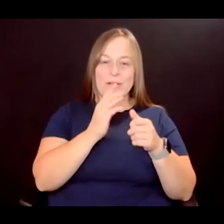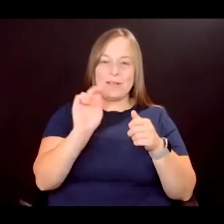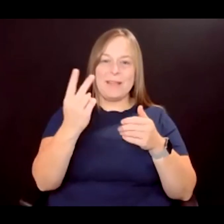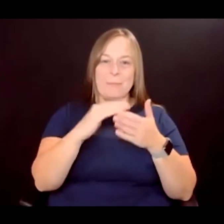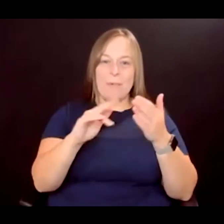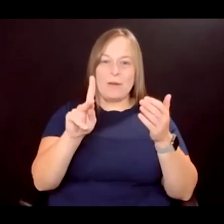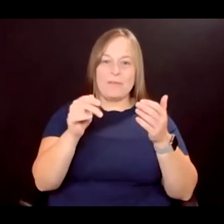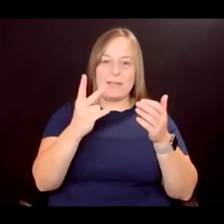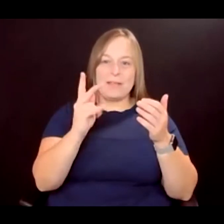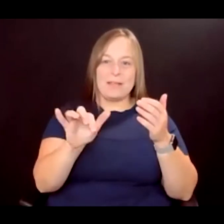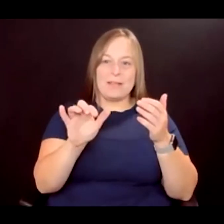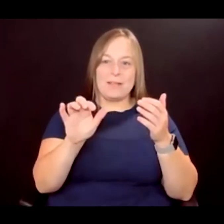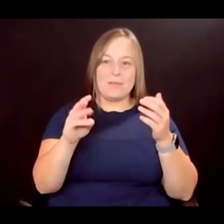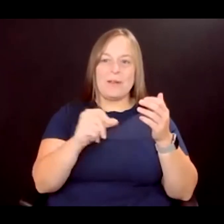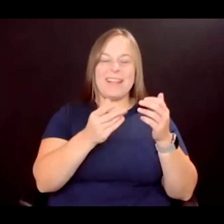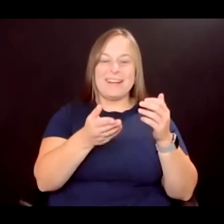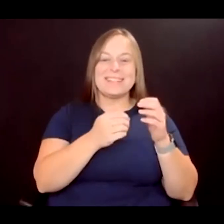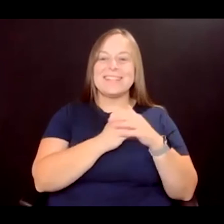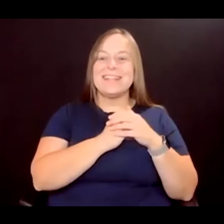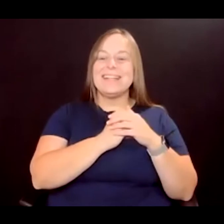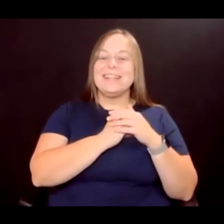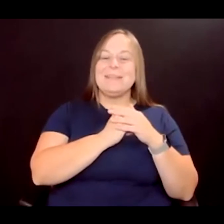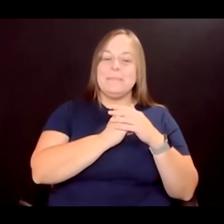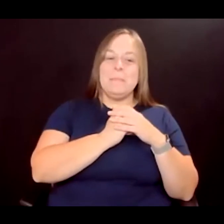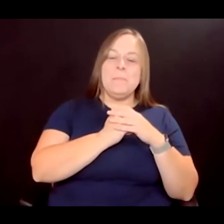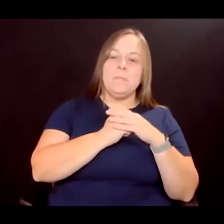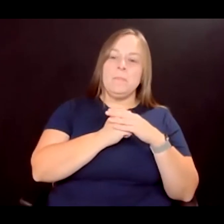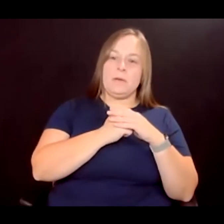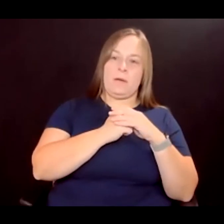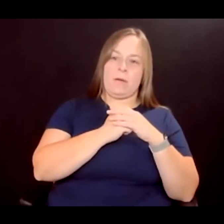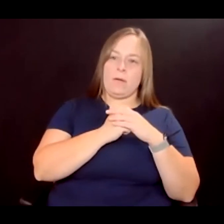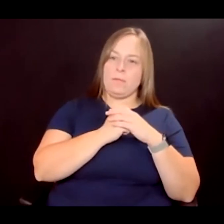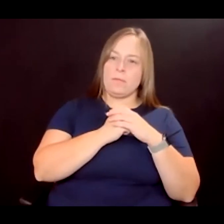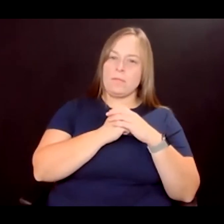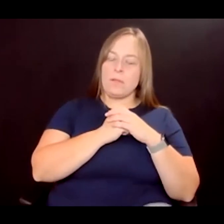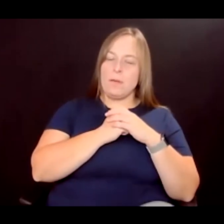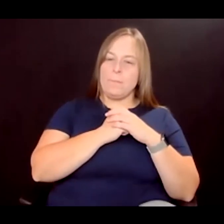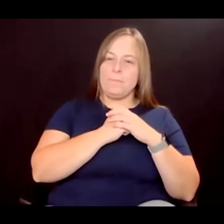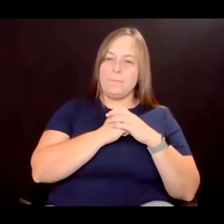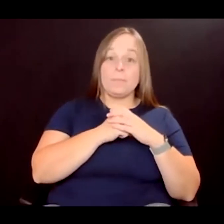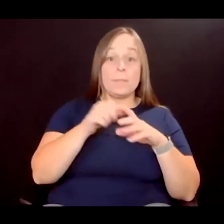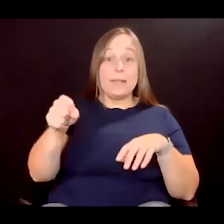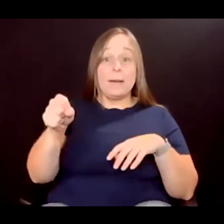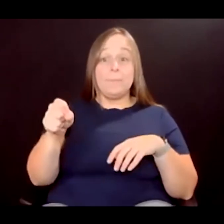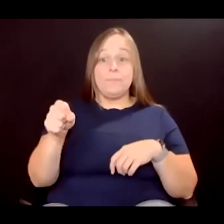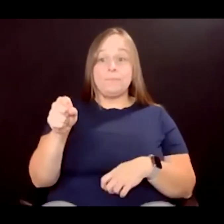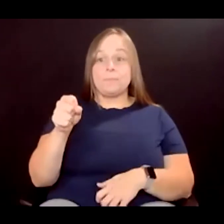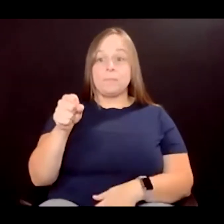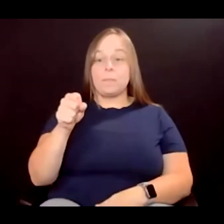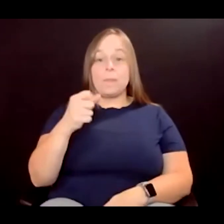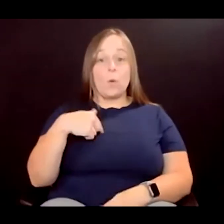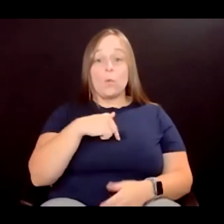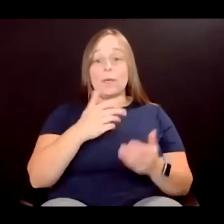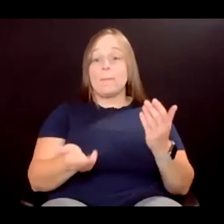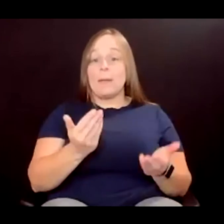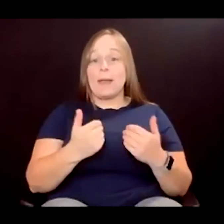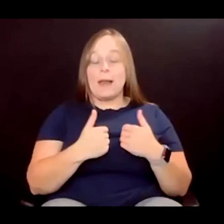you that when our snow banks and piles, and believe me, you could sleigh ride down